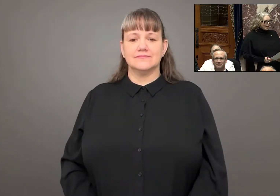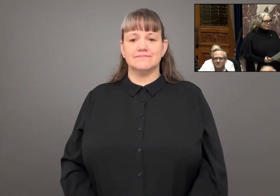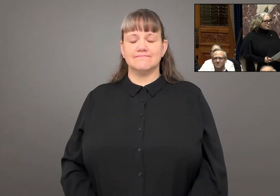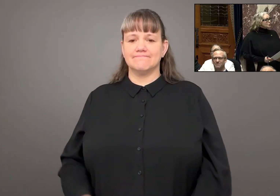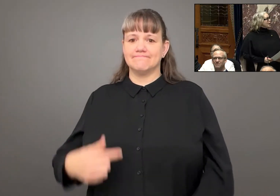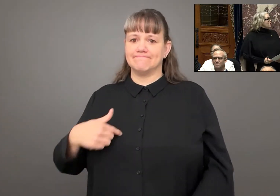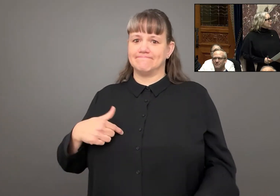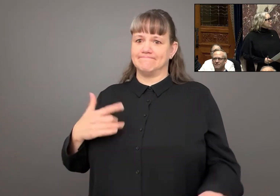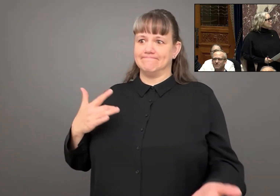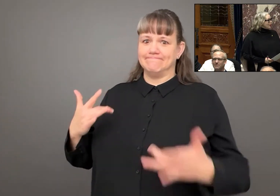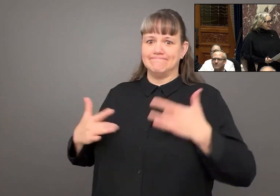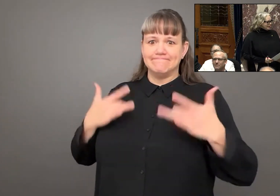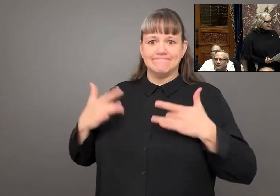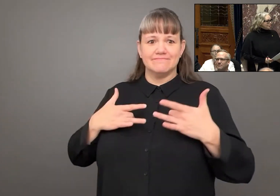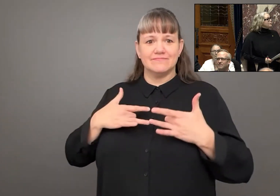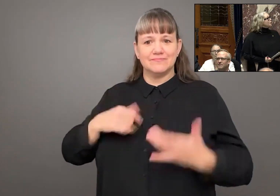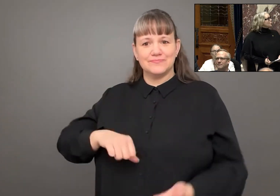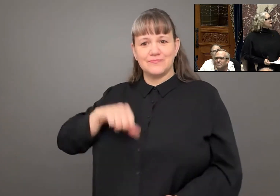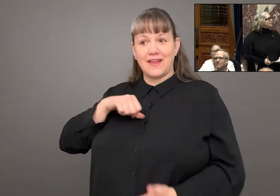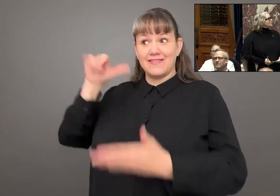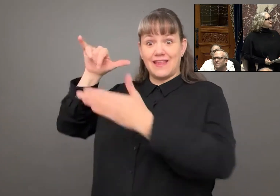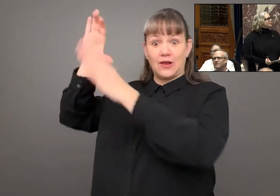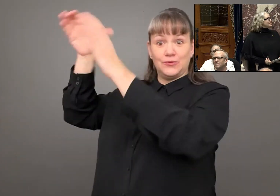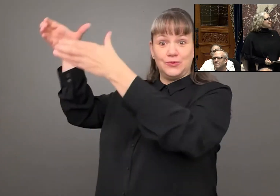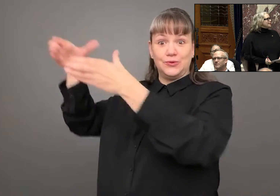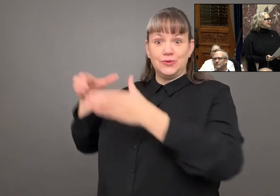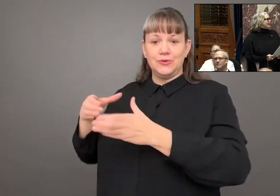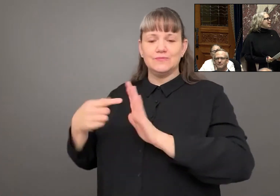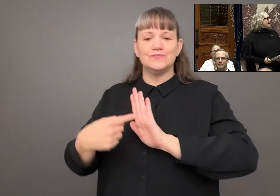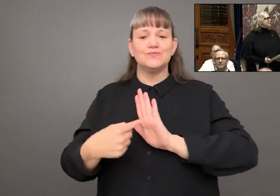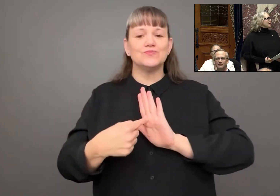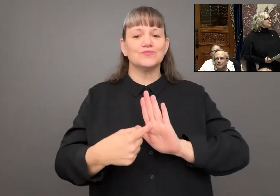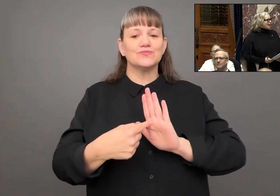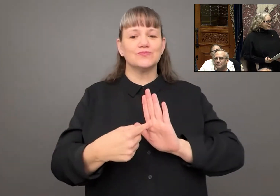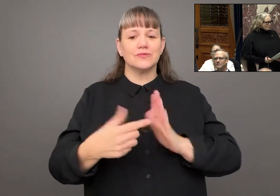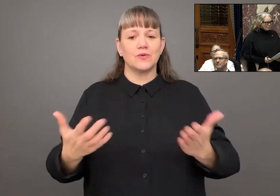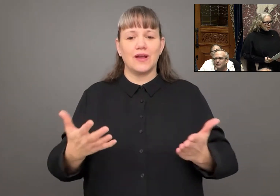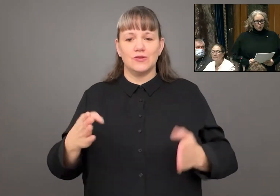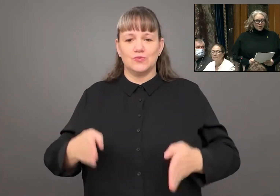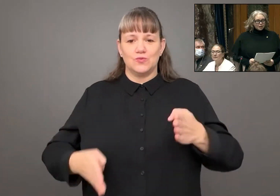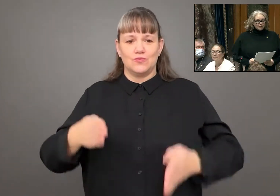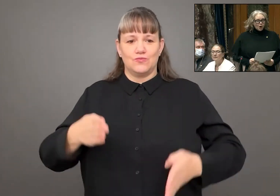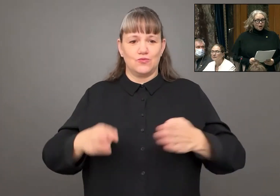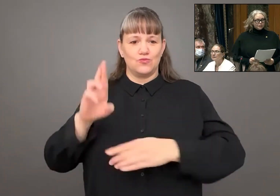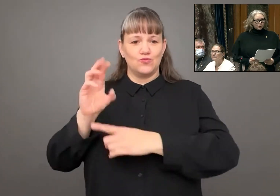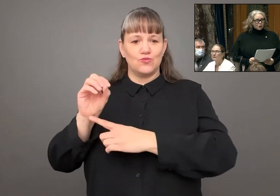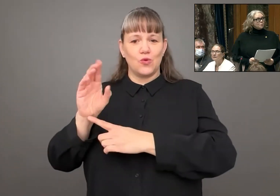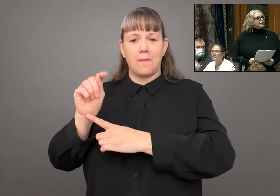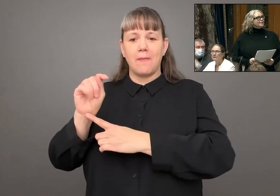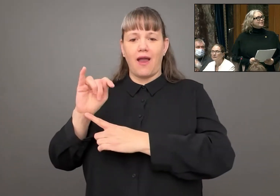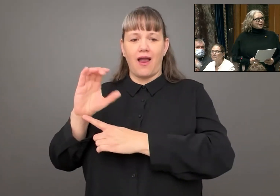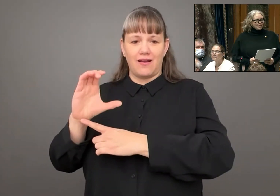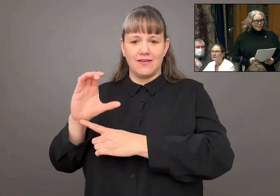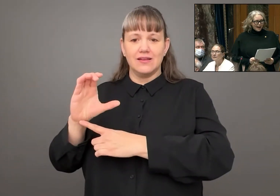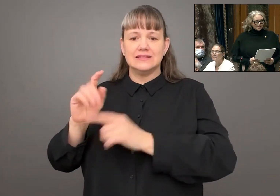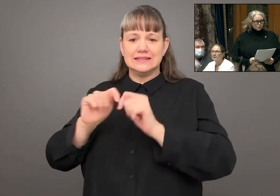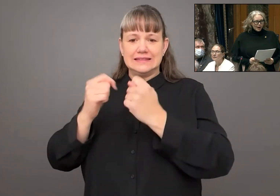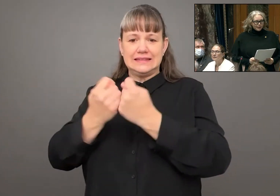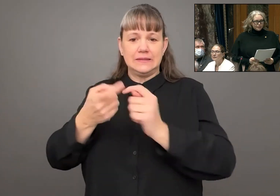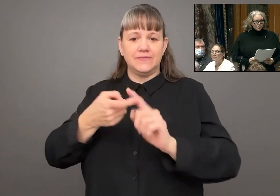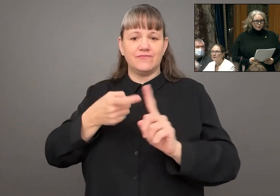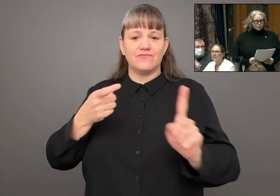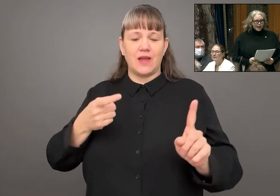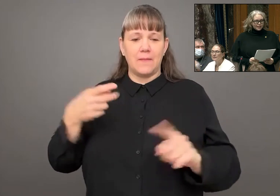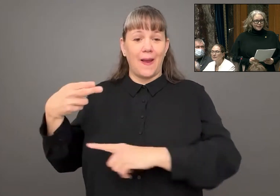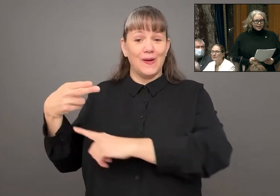the Reynolds-Rabots robotic team from Victoria's Reynolds Secondary in my riding. Welcome Oliver Herman, Sarah Mass,